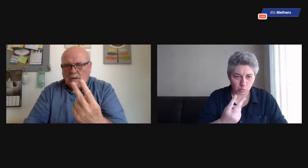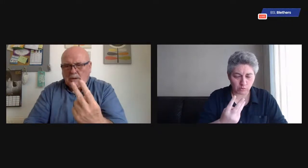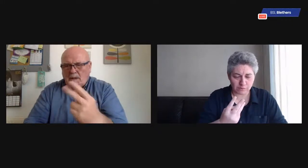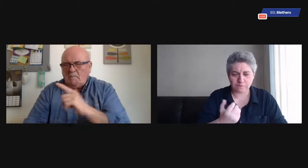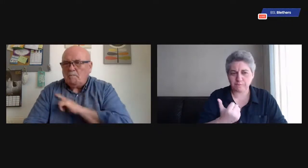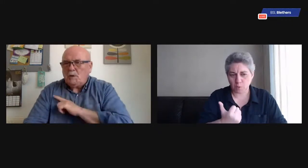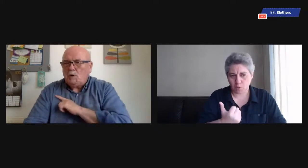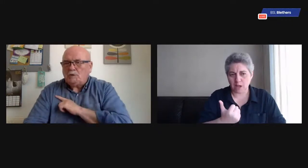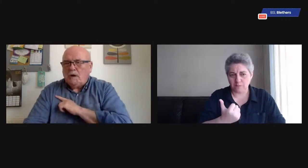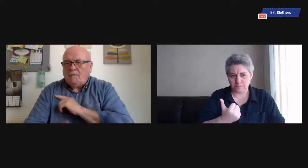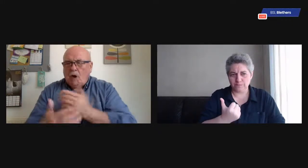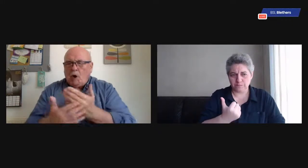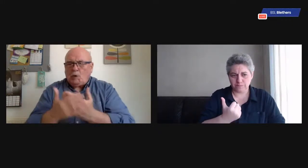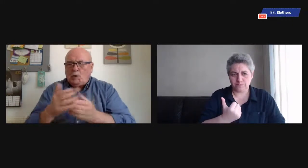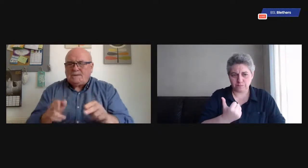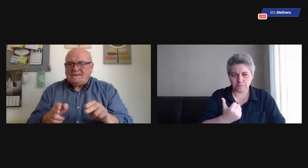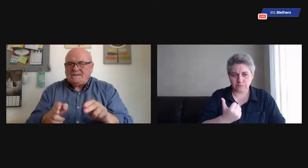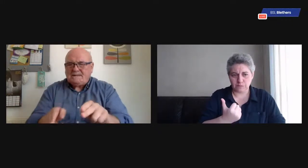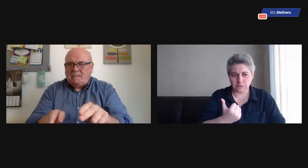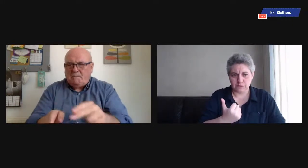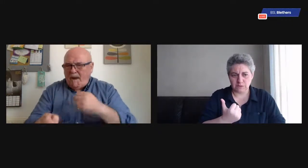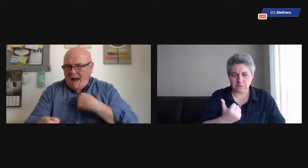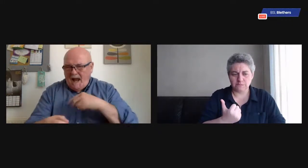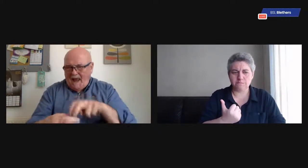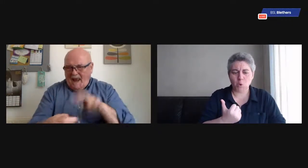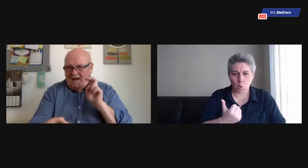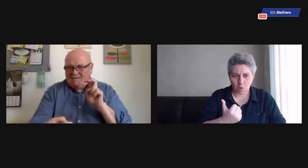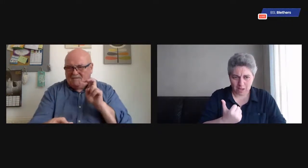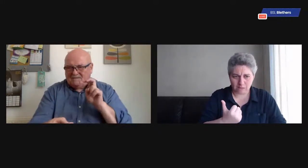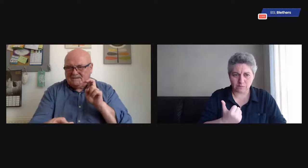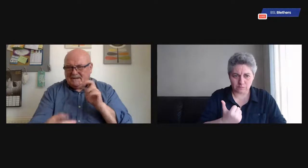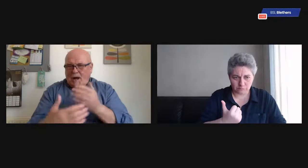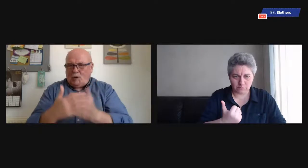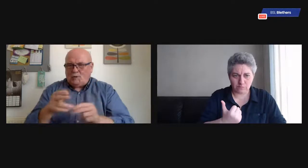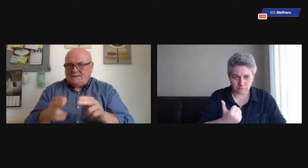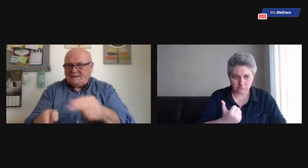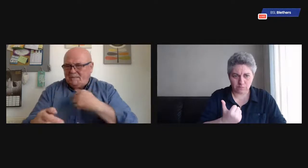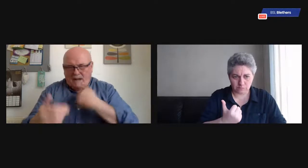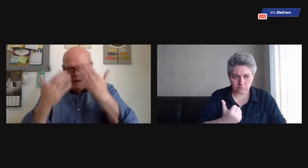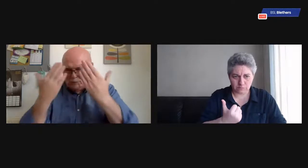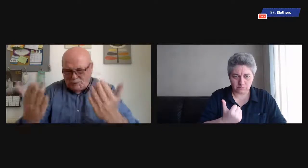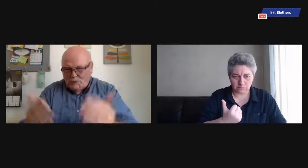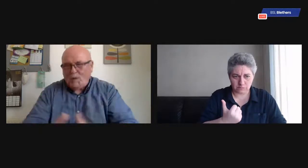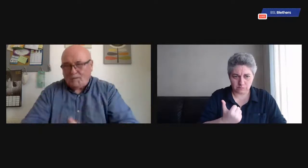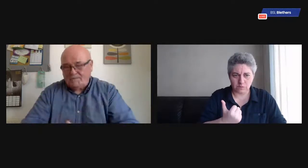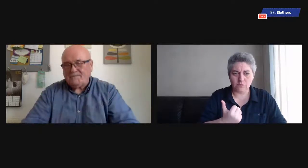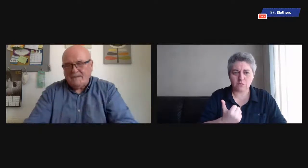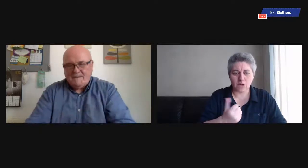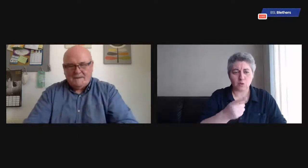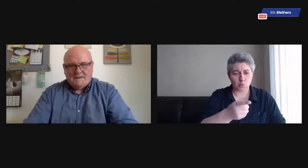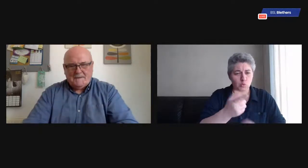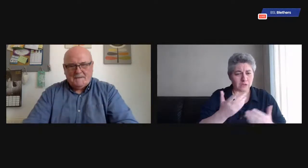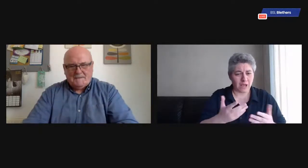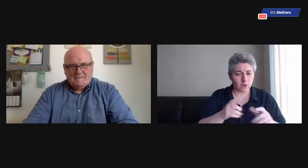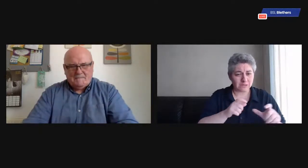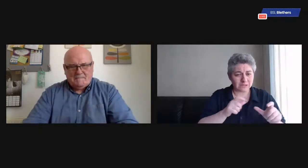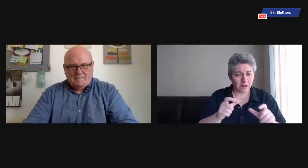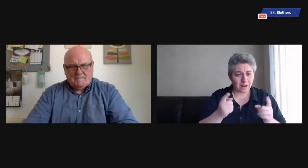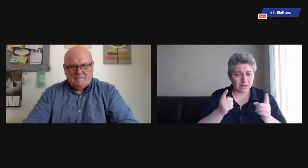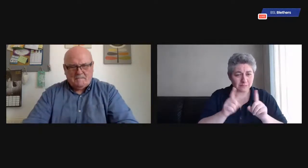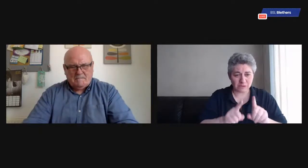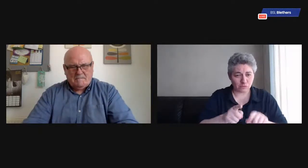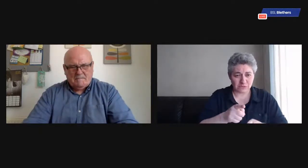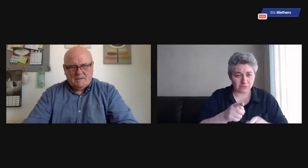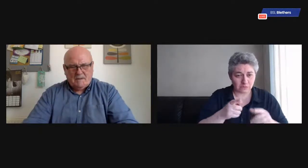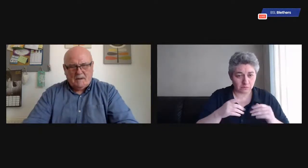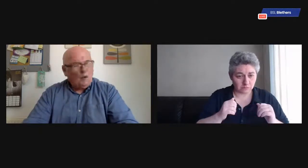and there's only 2 or 3 deaf intermediates, so 500 intermediaries everywhere. And obviously, I'd left because I've retired, and